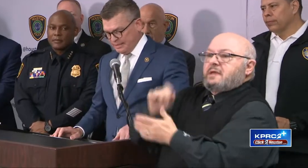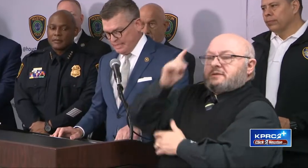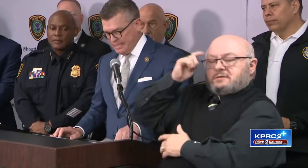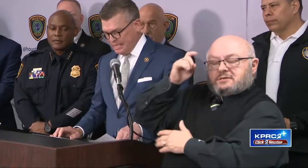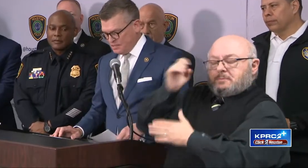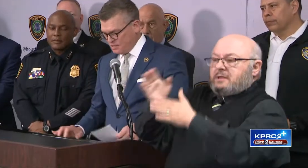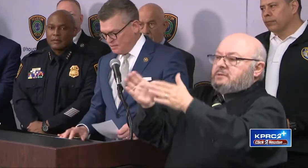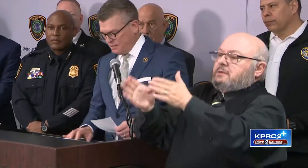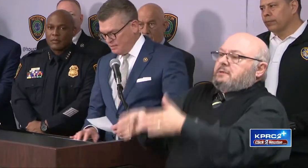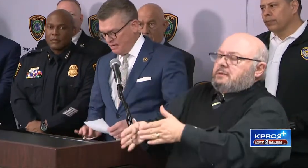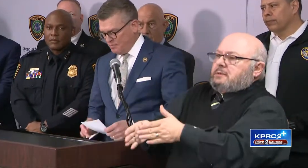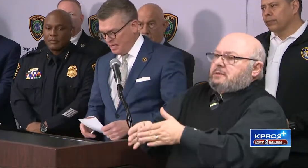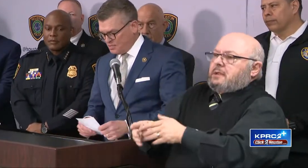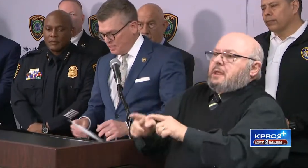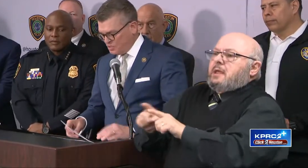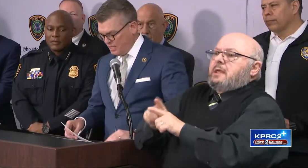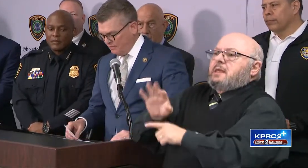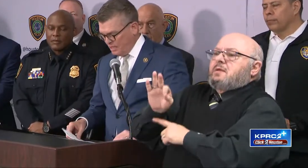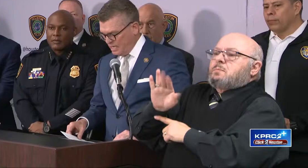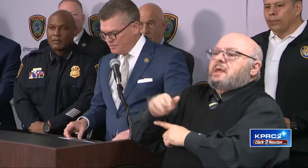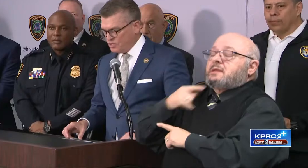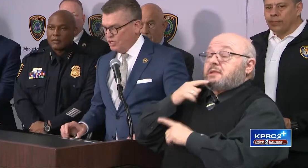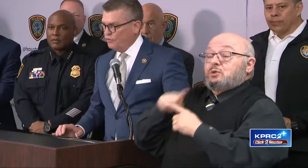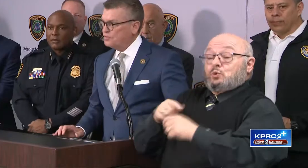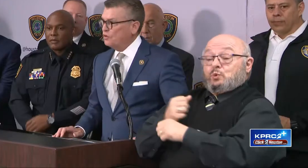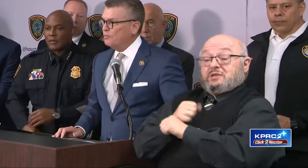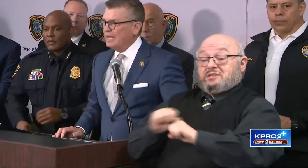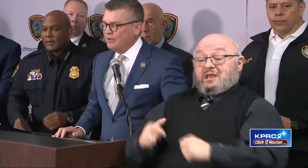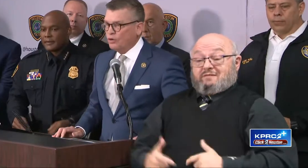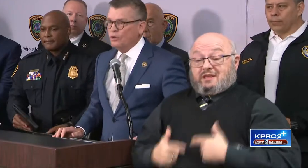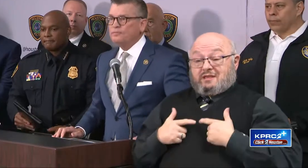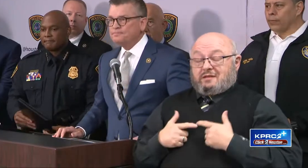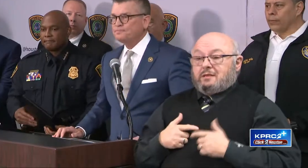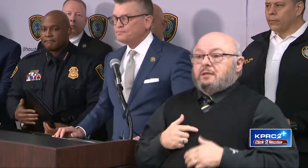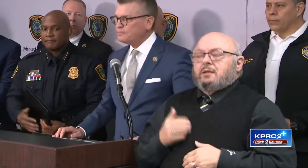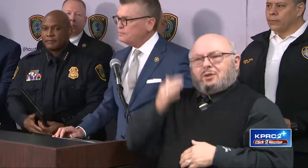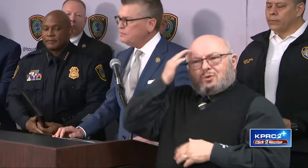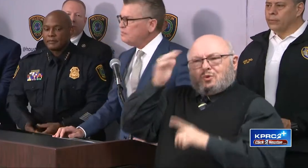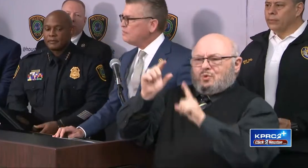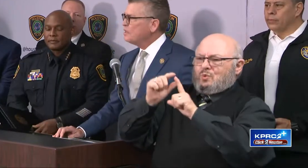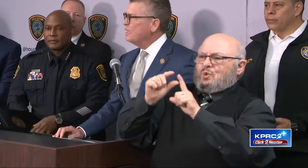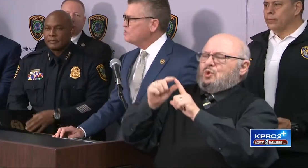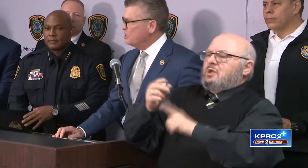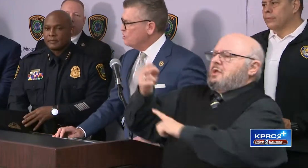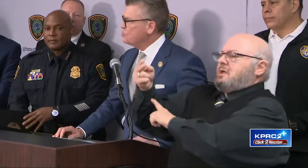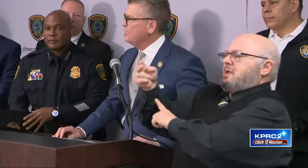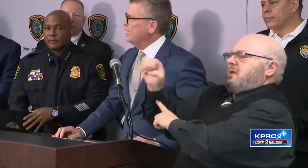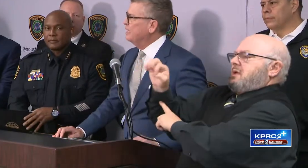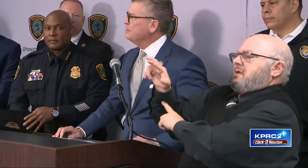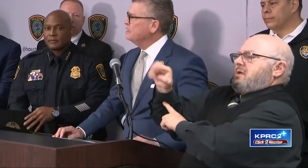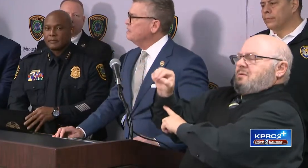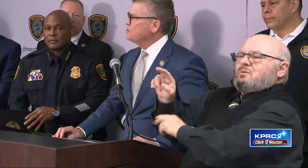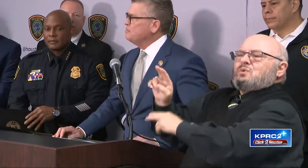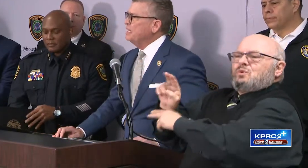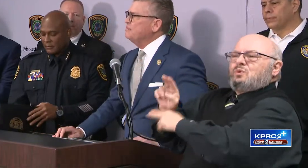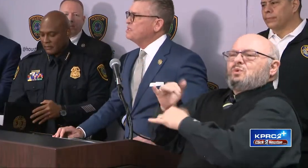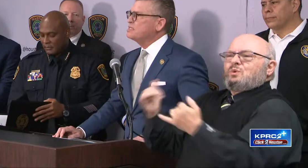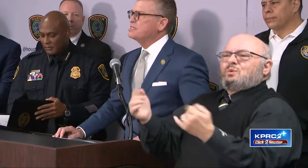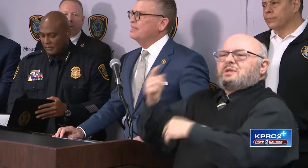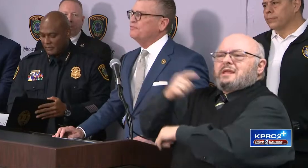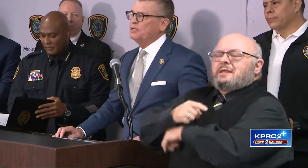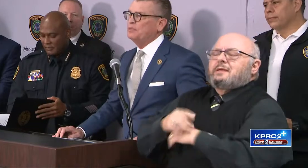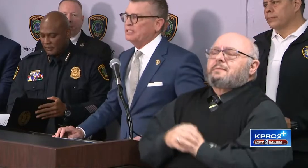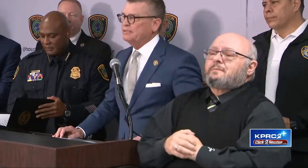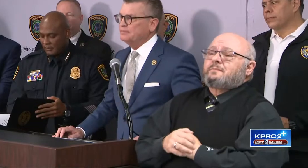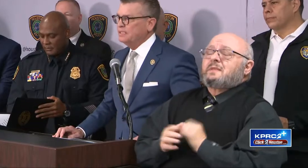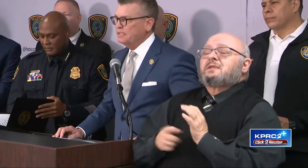suspect, as the FBI said, saved lives. You know, the term hero has been used today, and sometimes it's